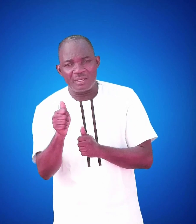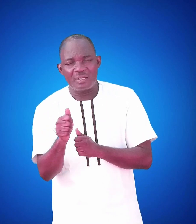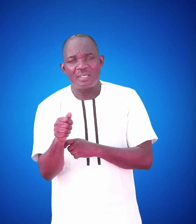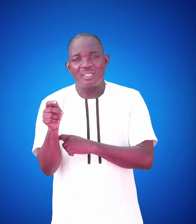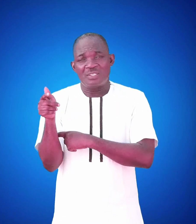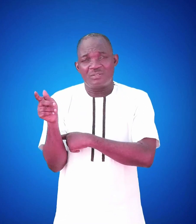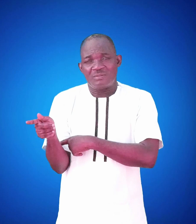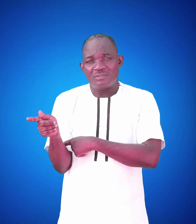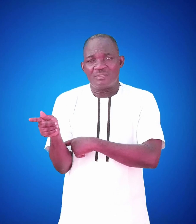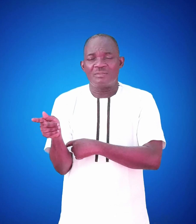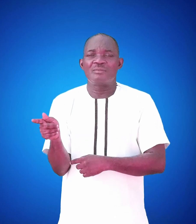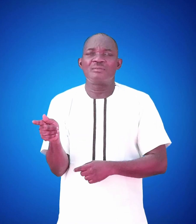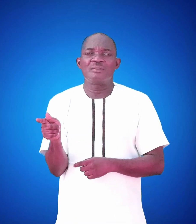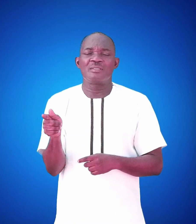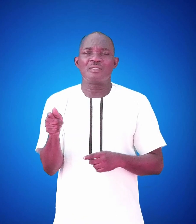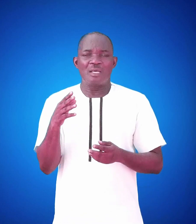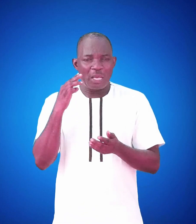G.